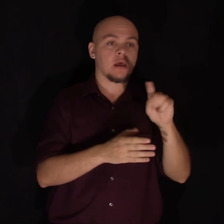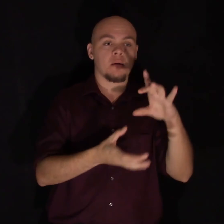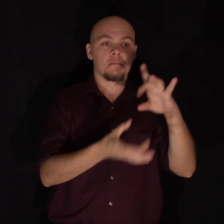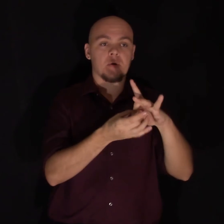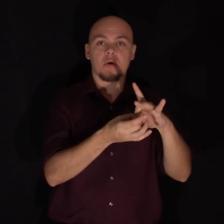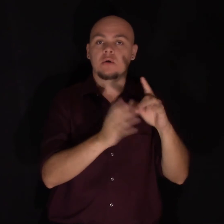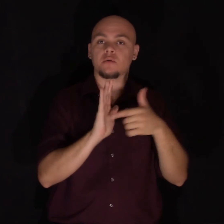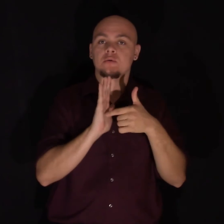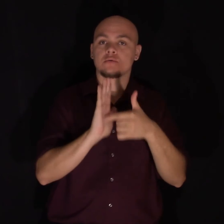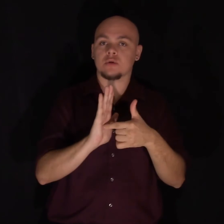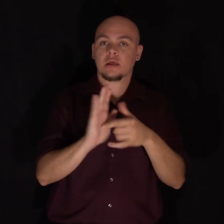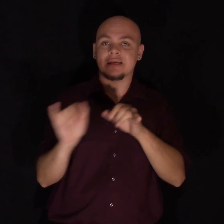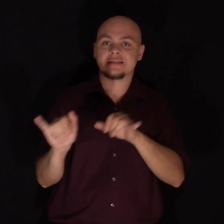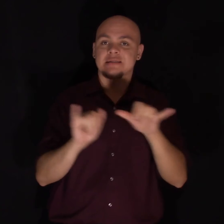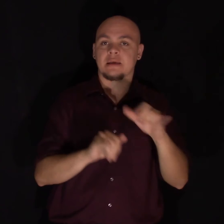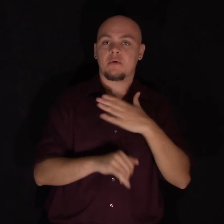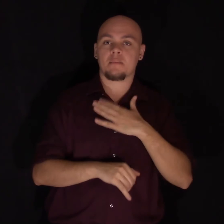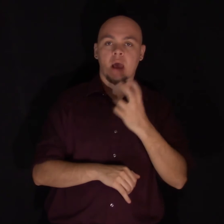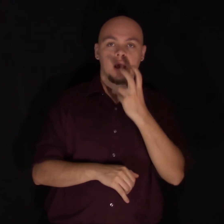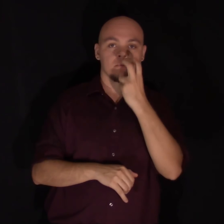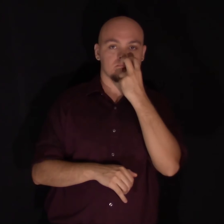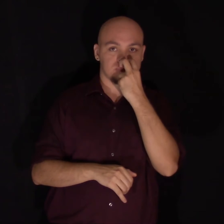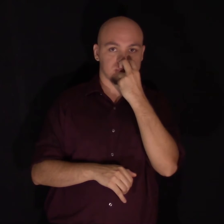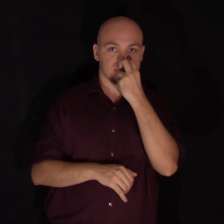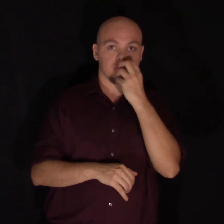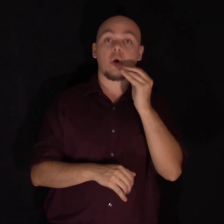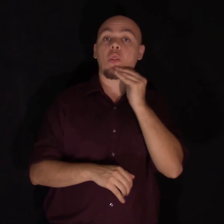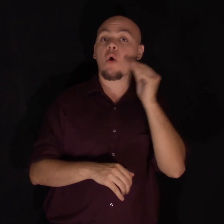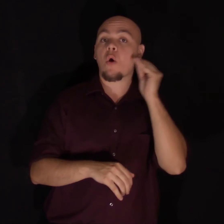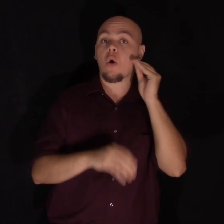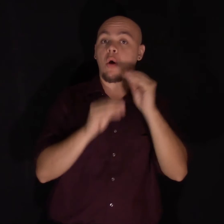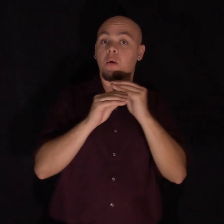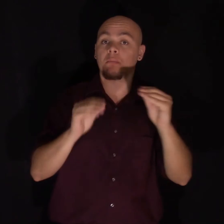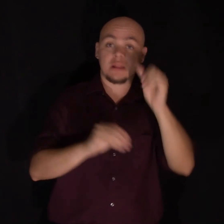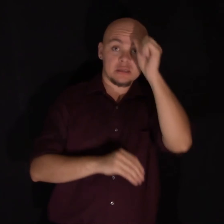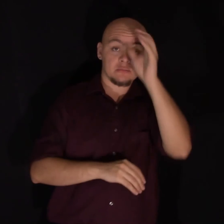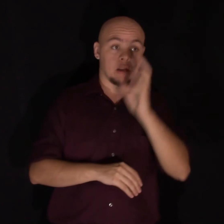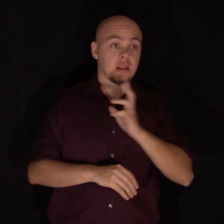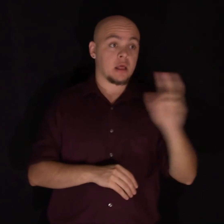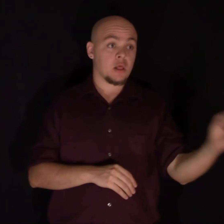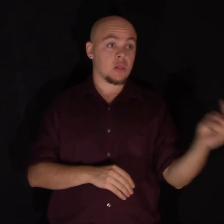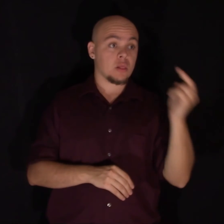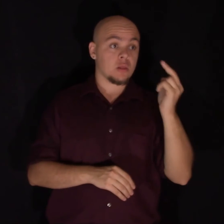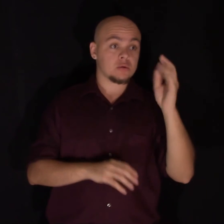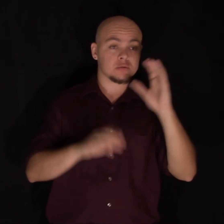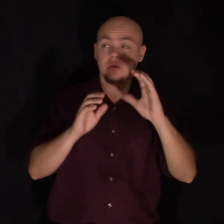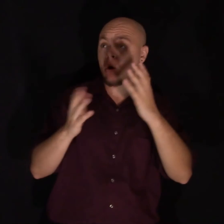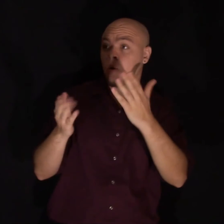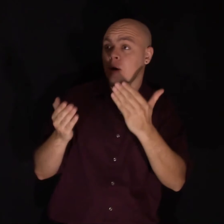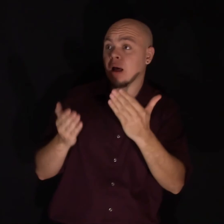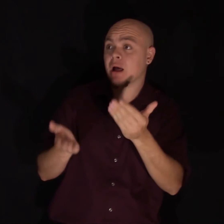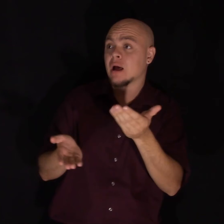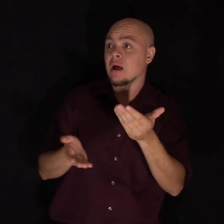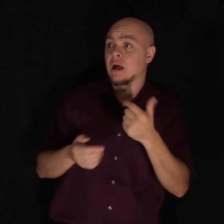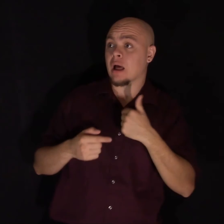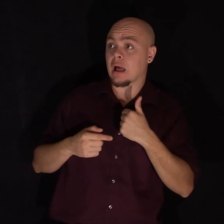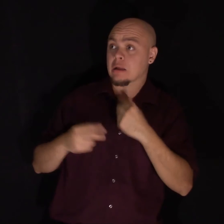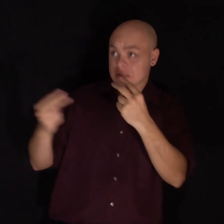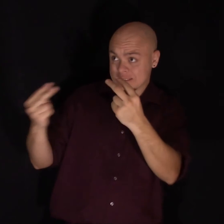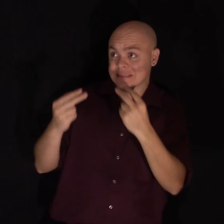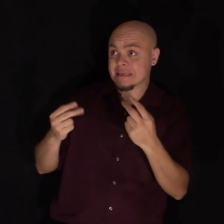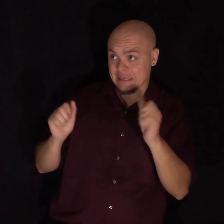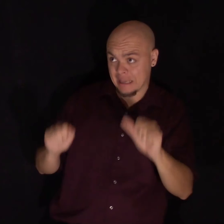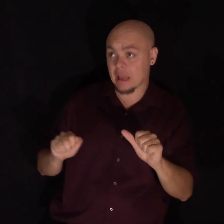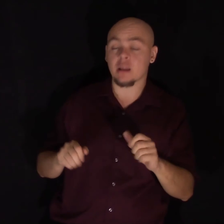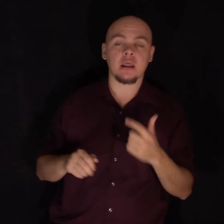reminded me of the one I had put on my lips when the homeless man on the corner looked at me with eyes up, merely searching for an affirmation that he was worth seeing. I was